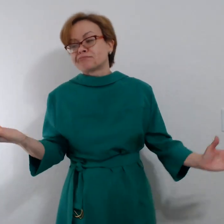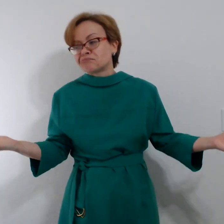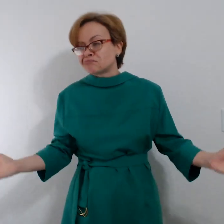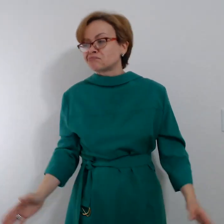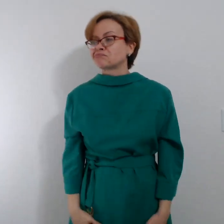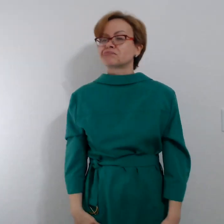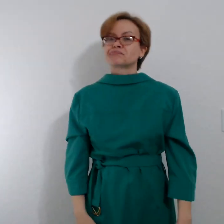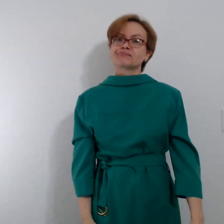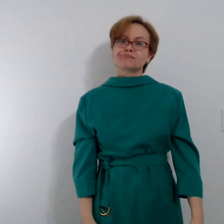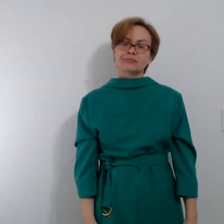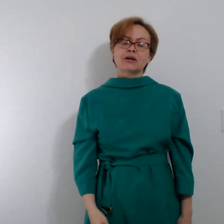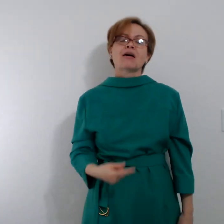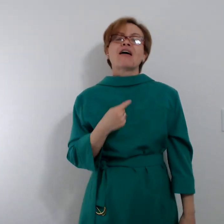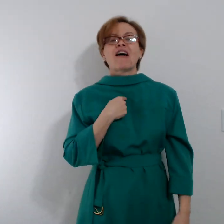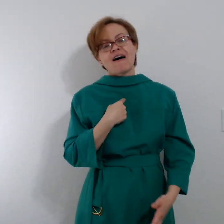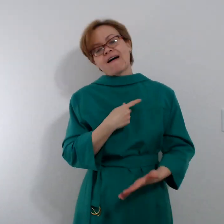I had failed on every level.